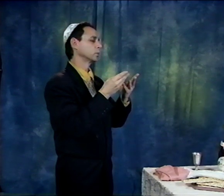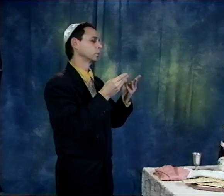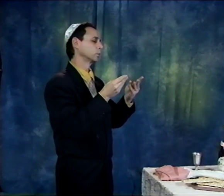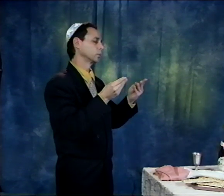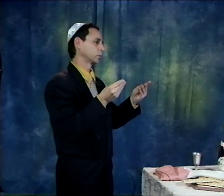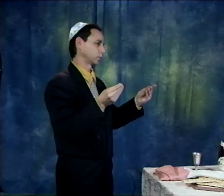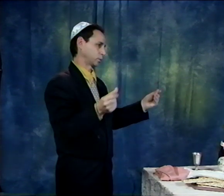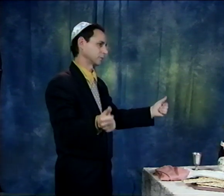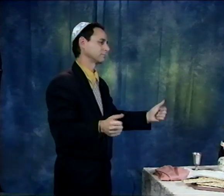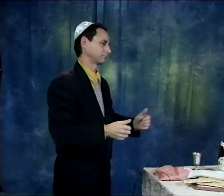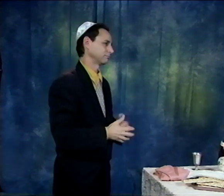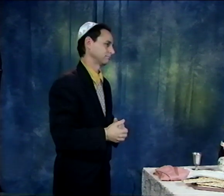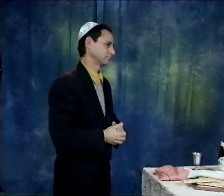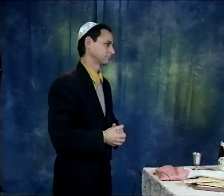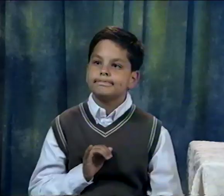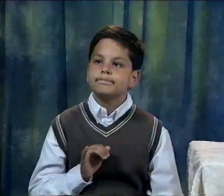the bitterness of slavery.